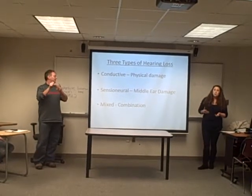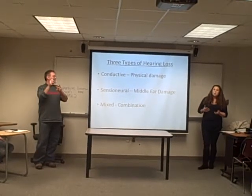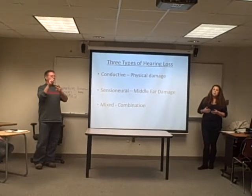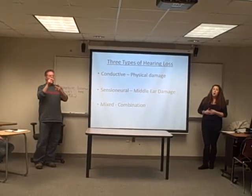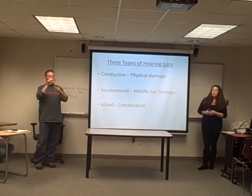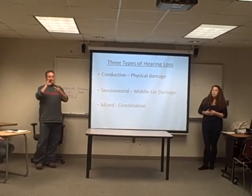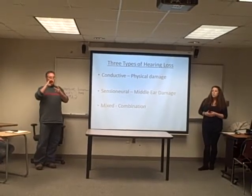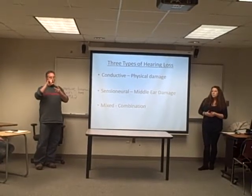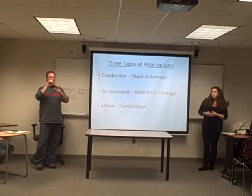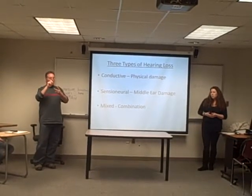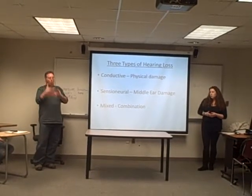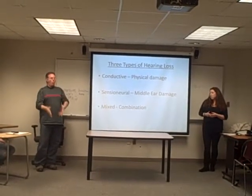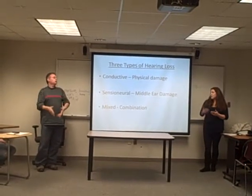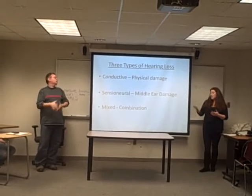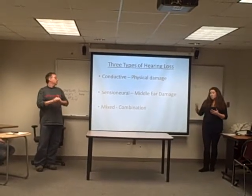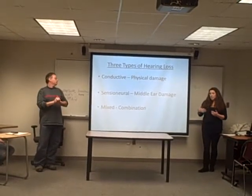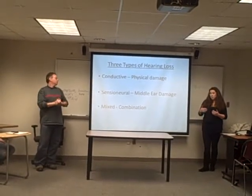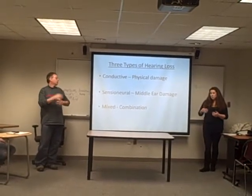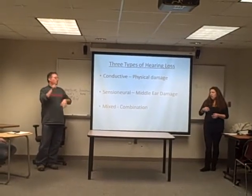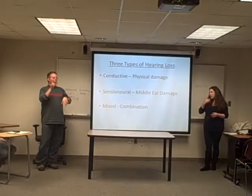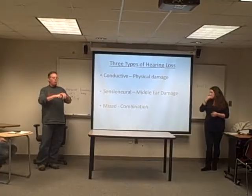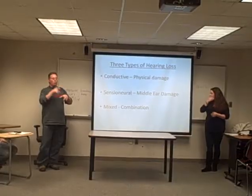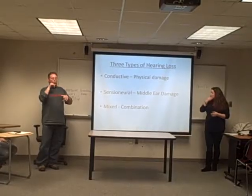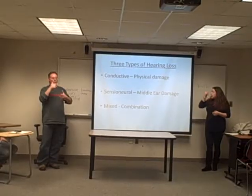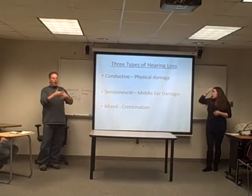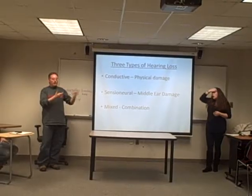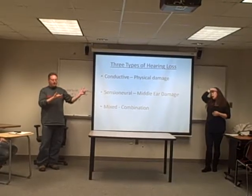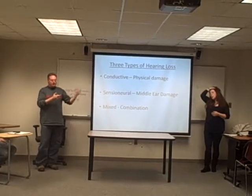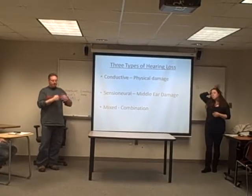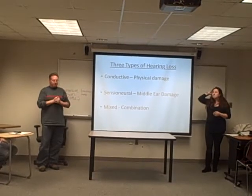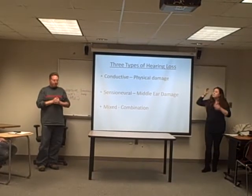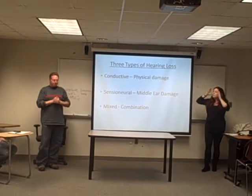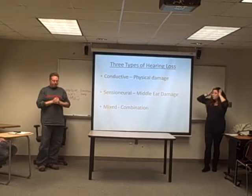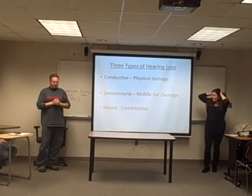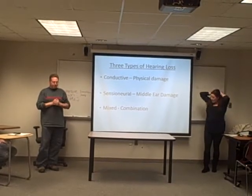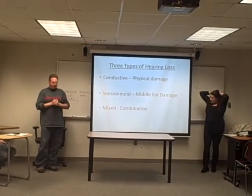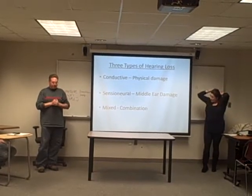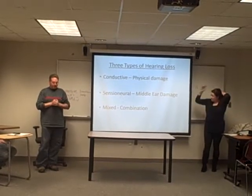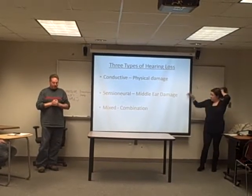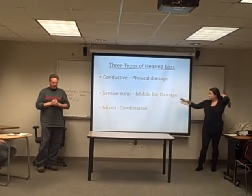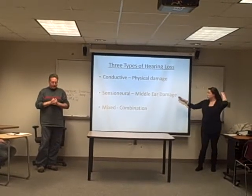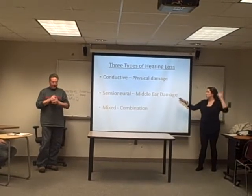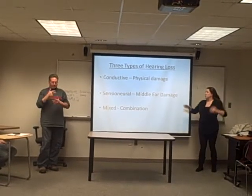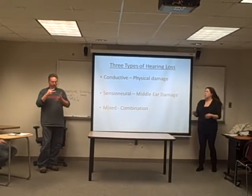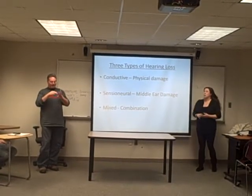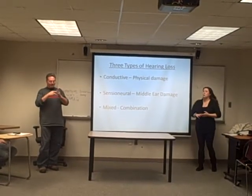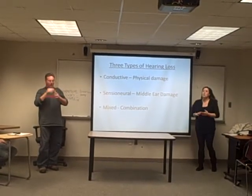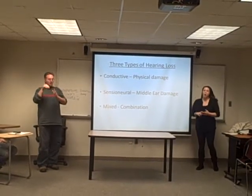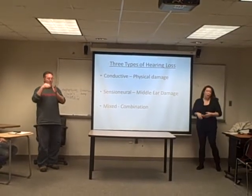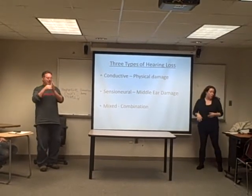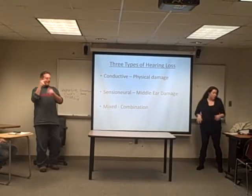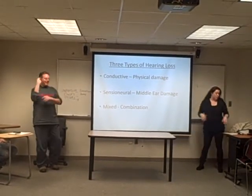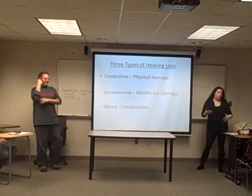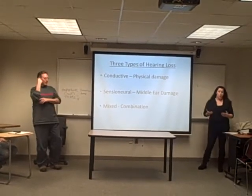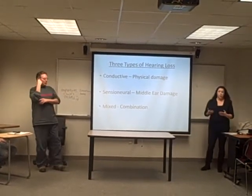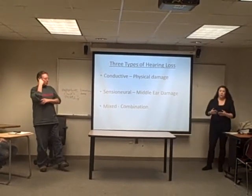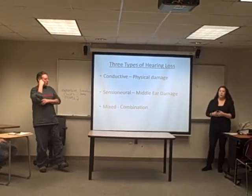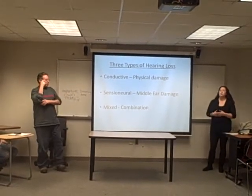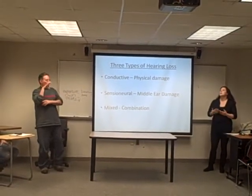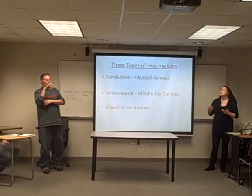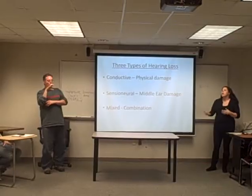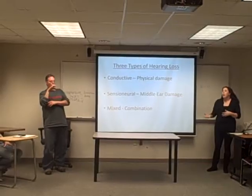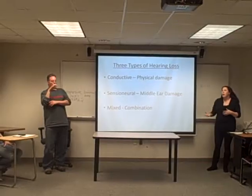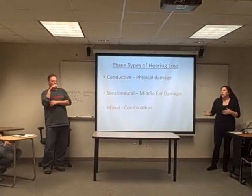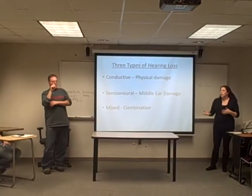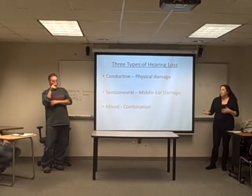and that's the most common type of hearing loss. That's what my daughter has. And that deals with the middle ear, which is the